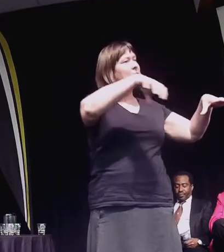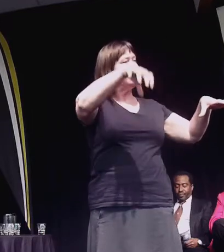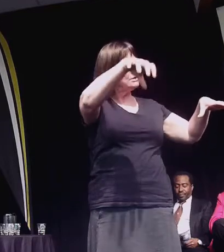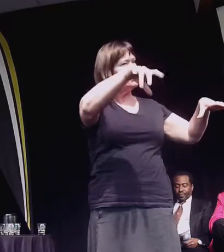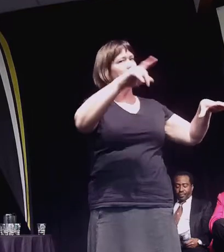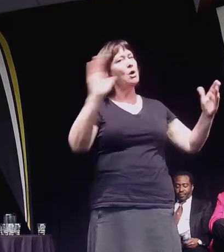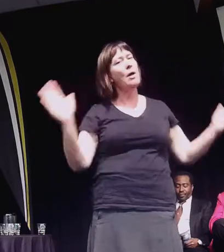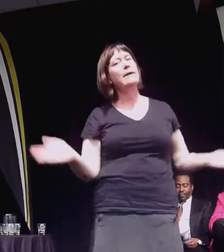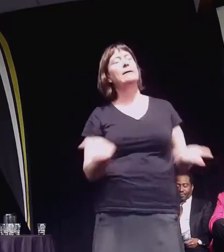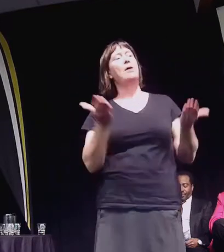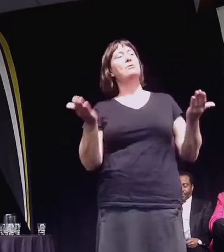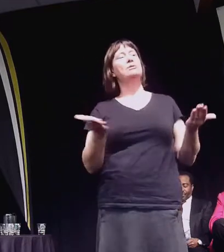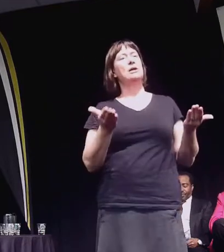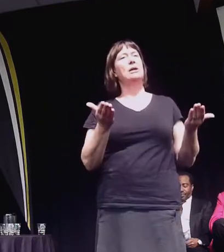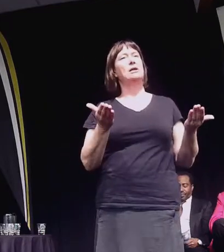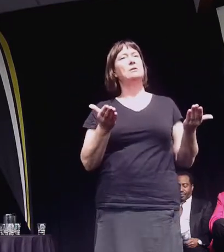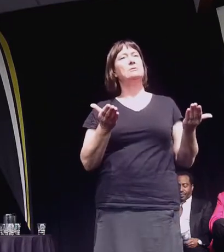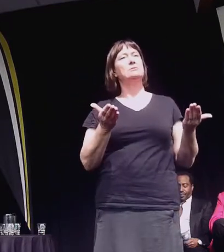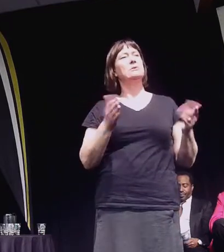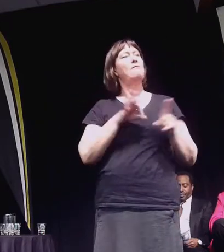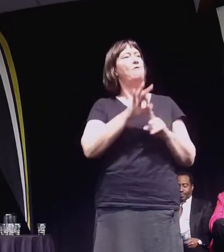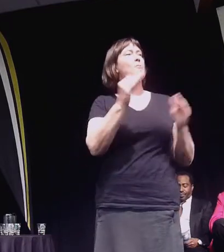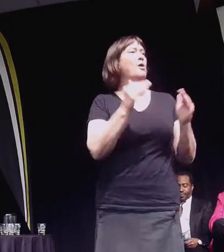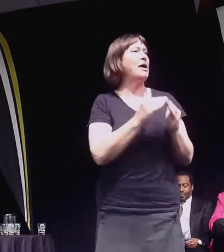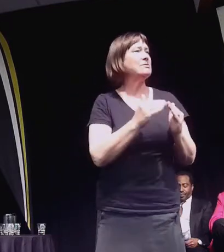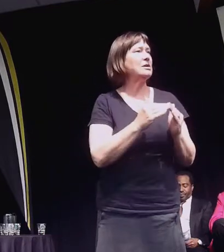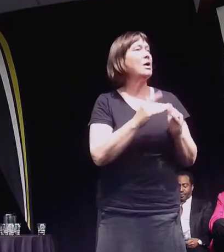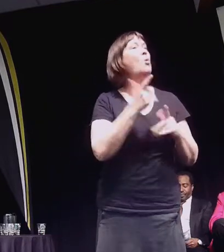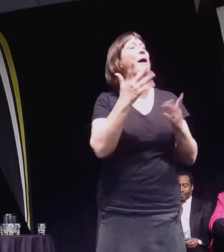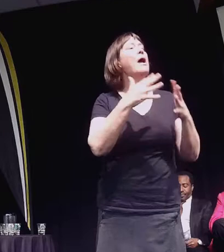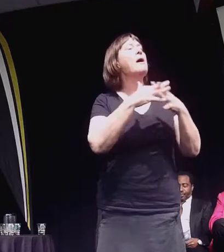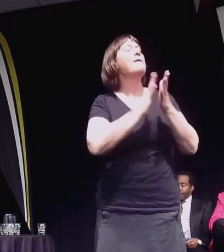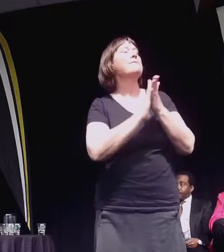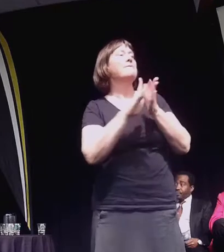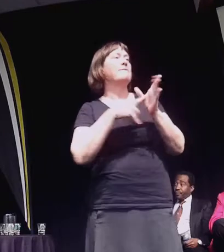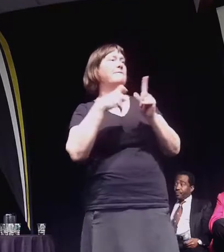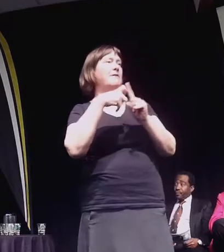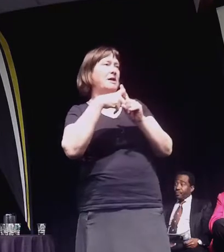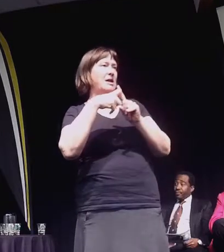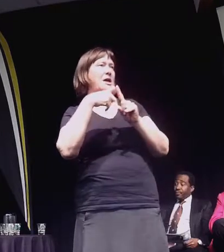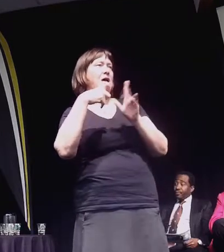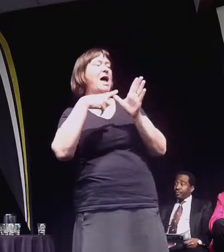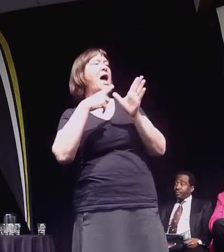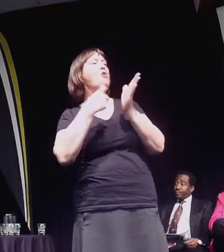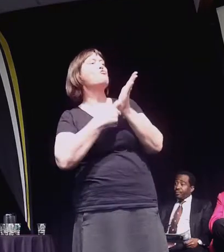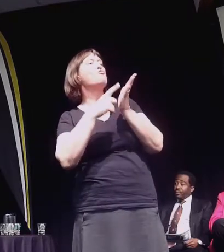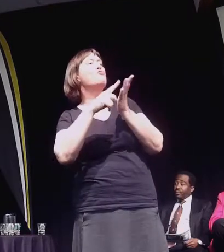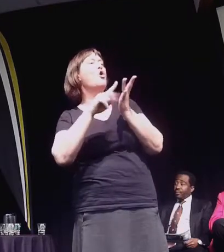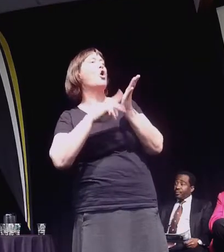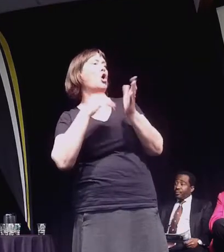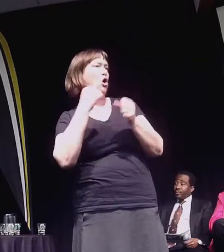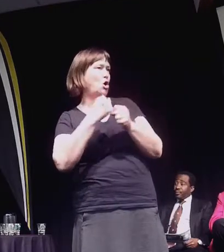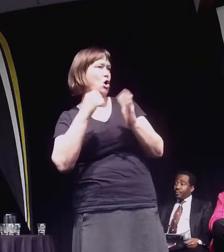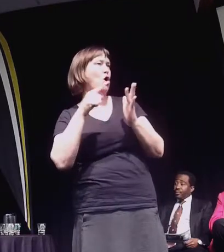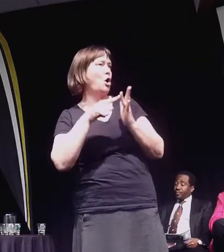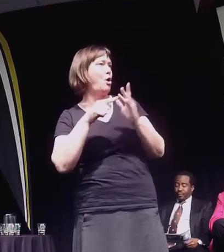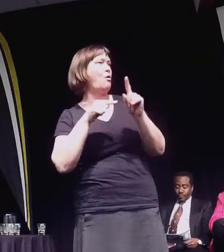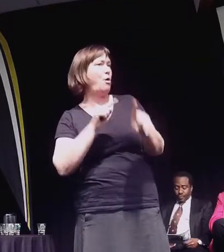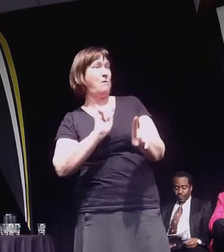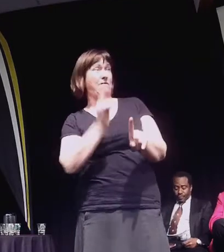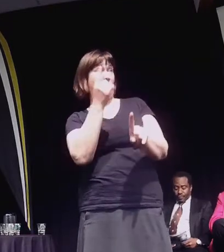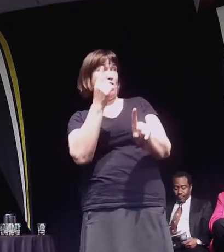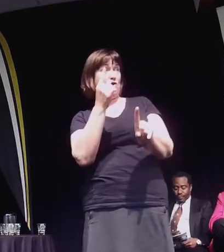will encourage more affordable housing at Whakarongo. Again, it'll be the first residential development for the